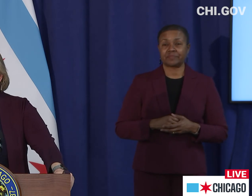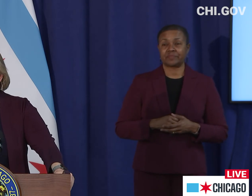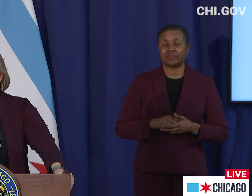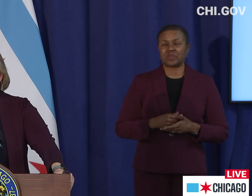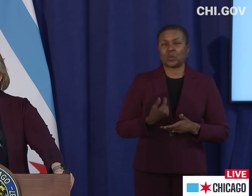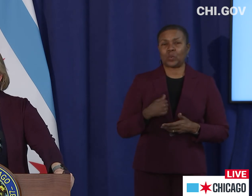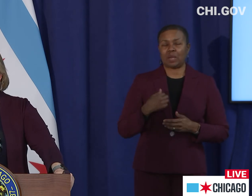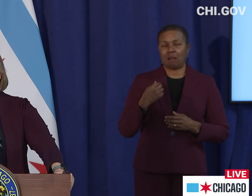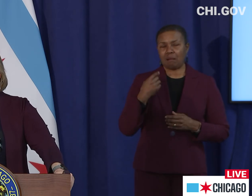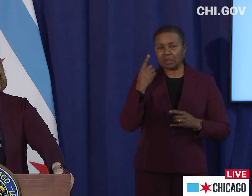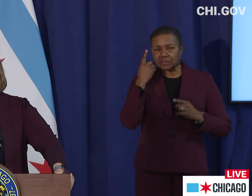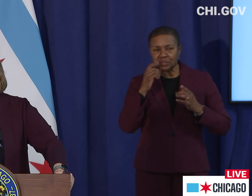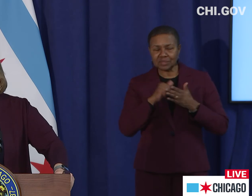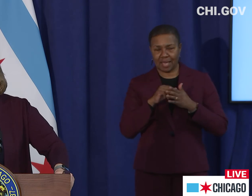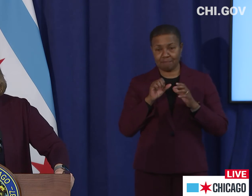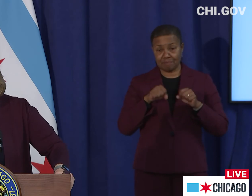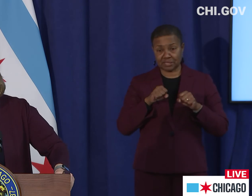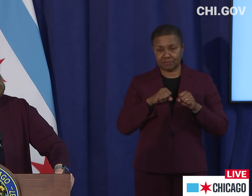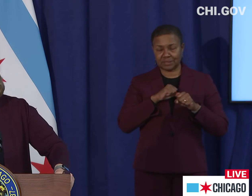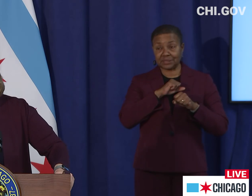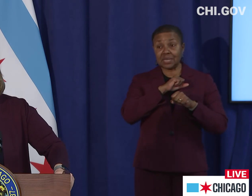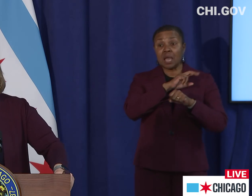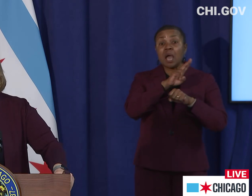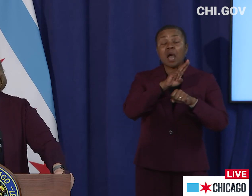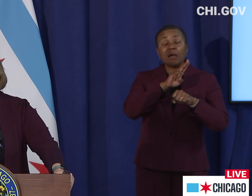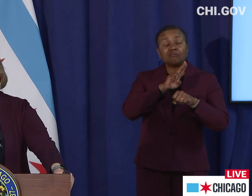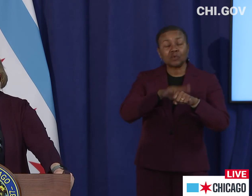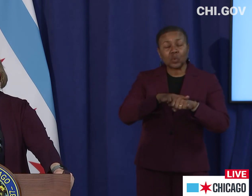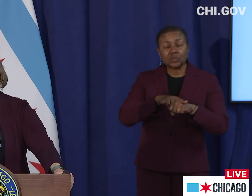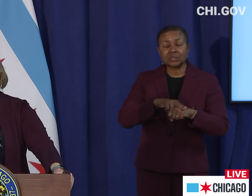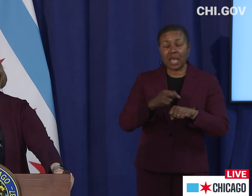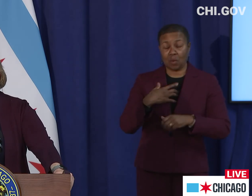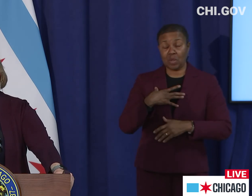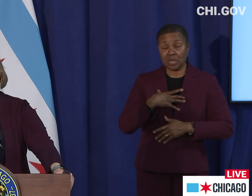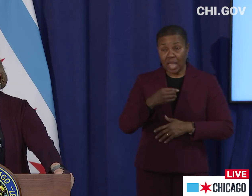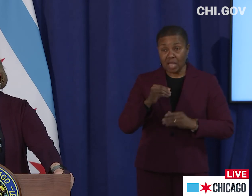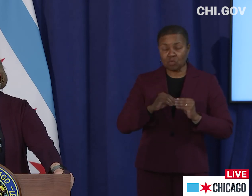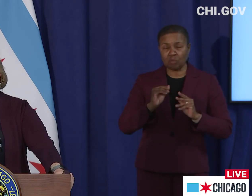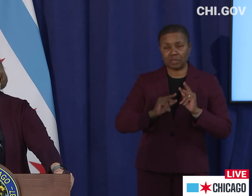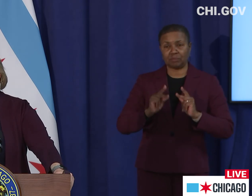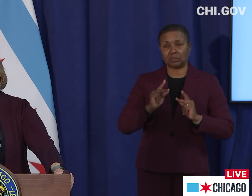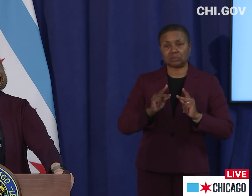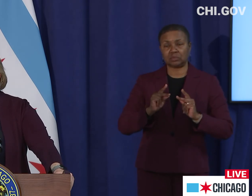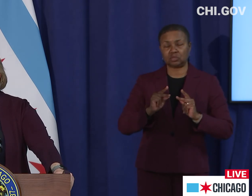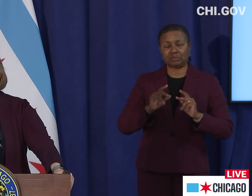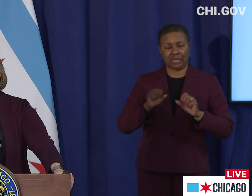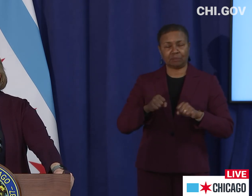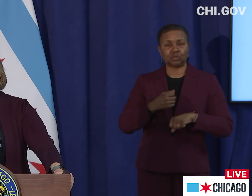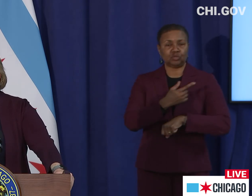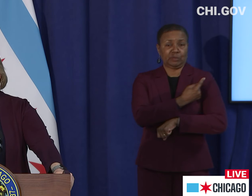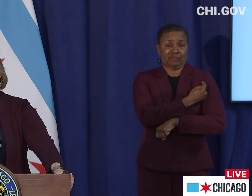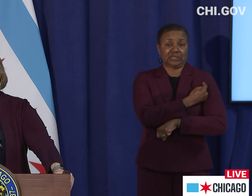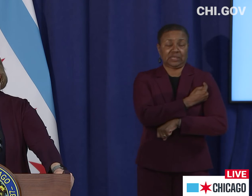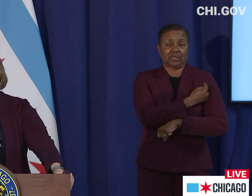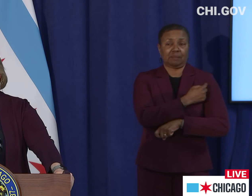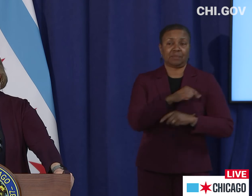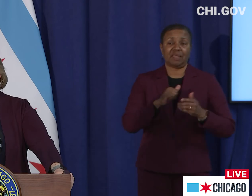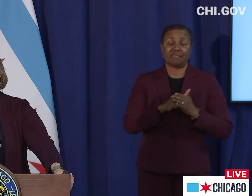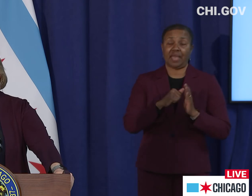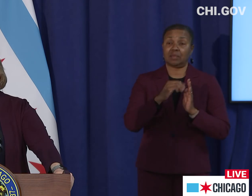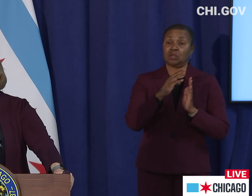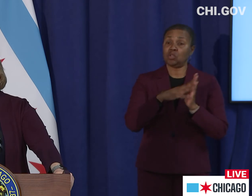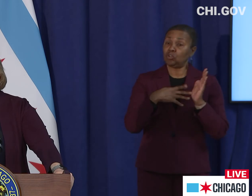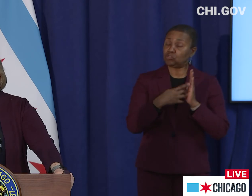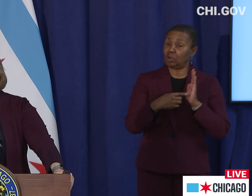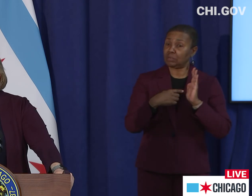the possibility here. Of course, I would like more people to be able to be vaccinated. But that pie chart that I